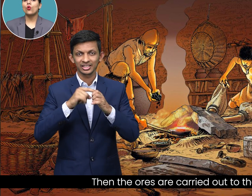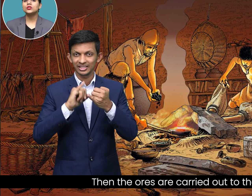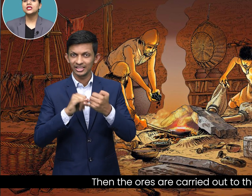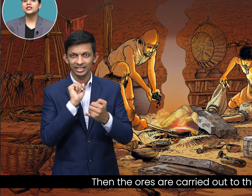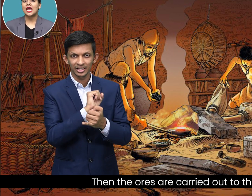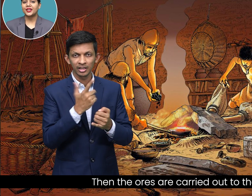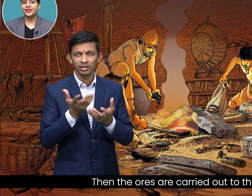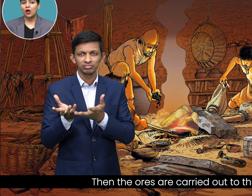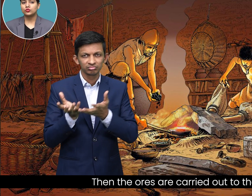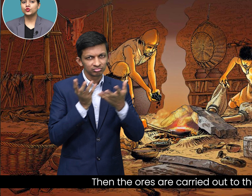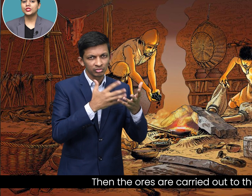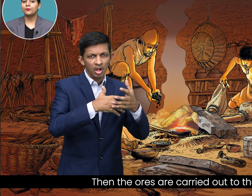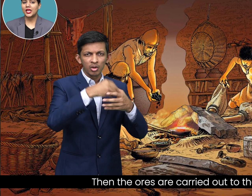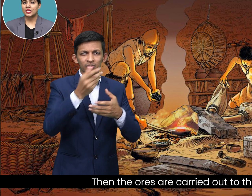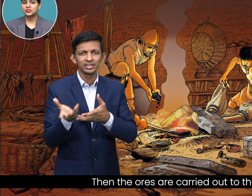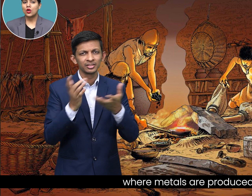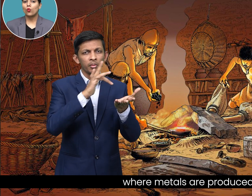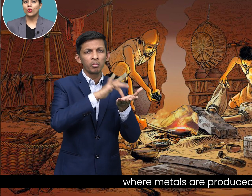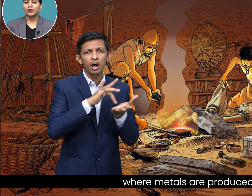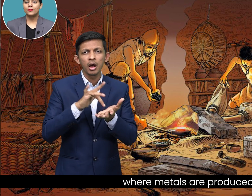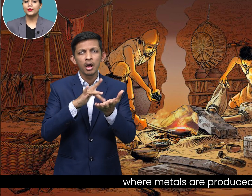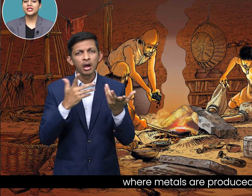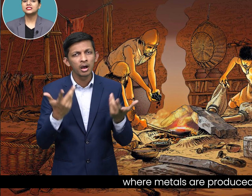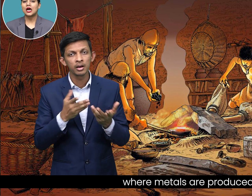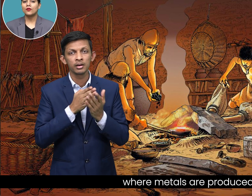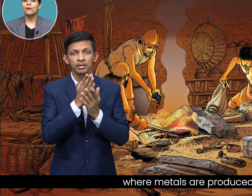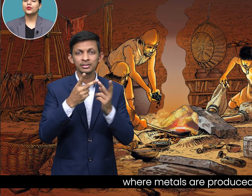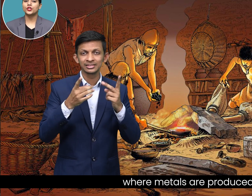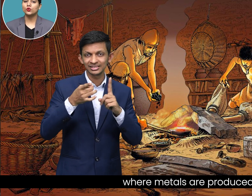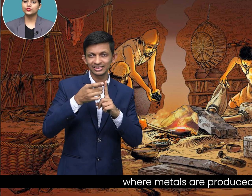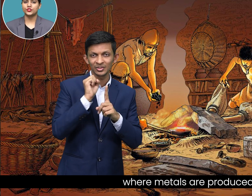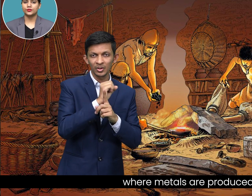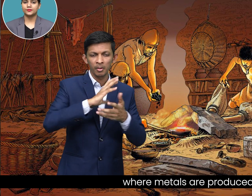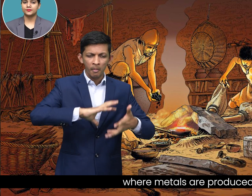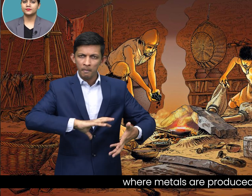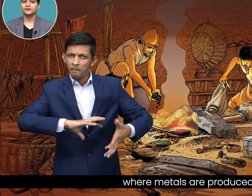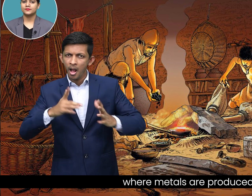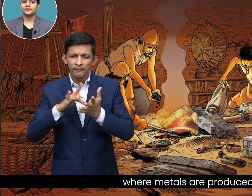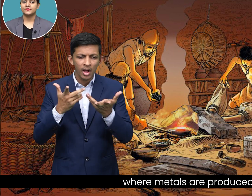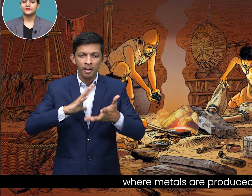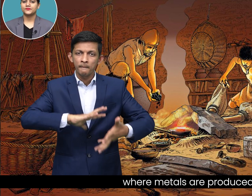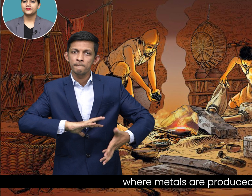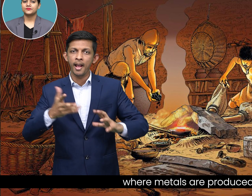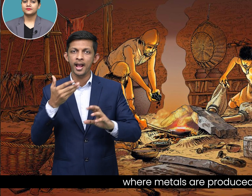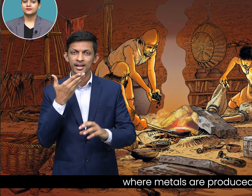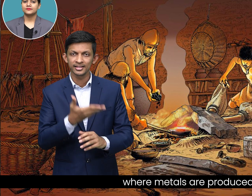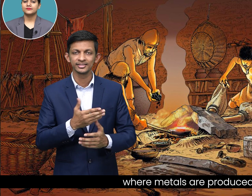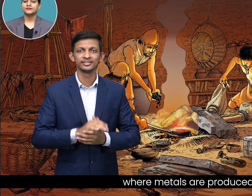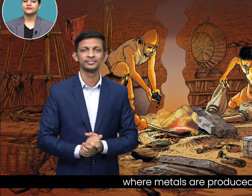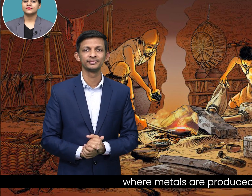Then the ores are carried out to the place where metals are produced.